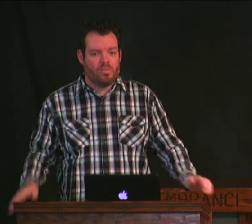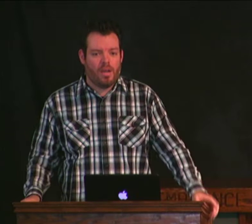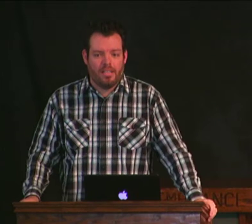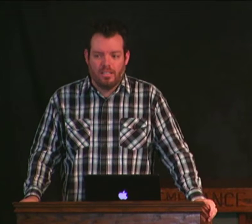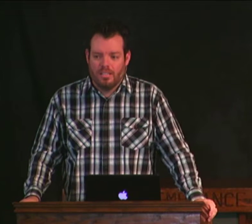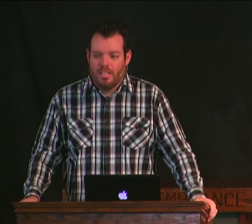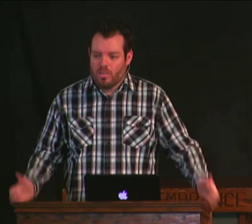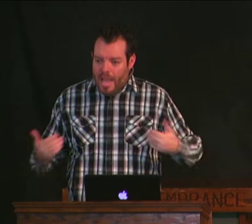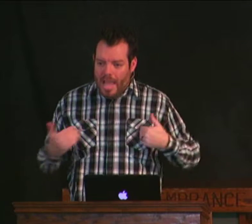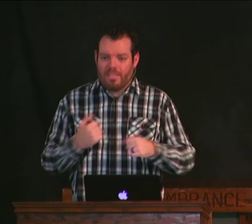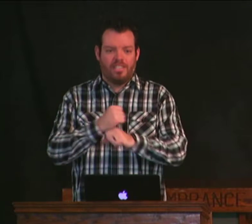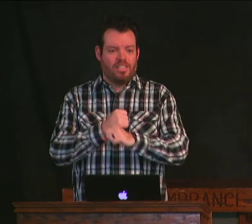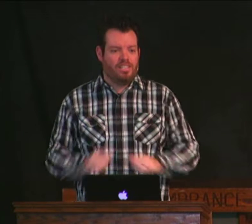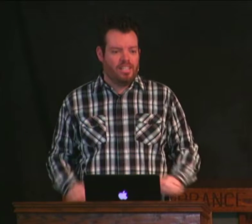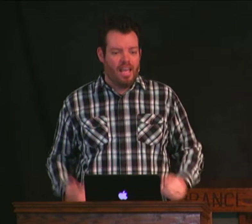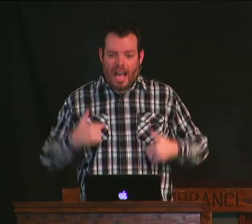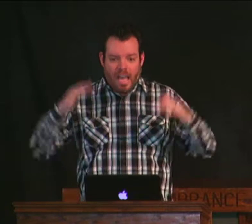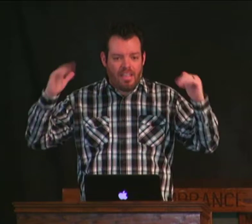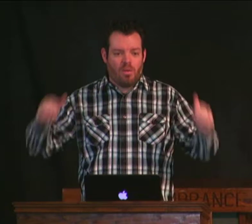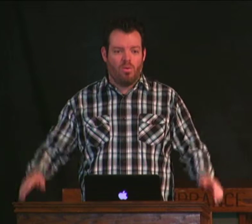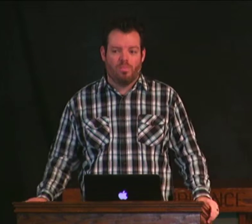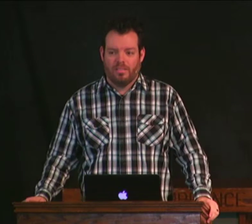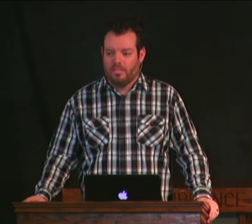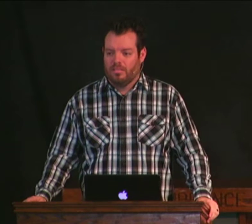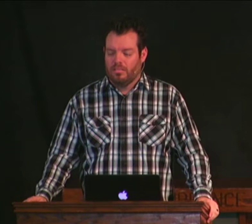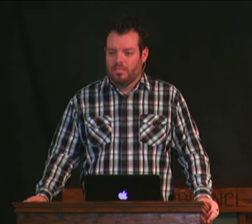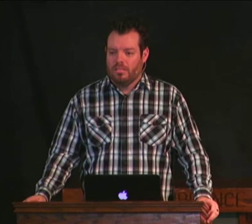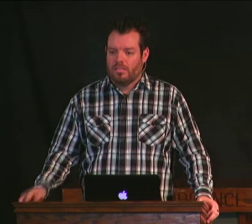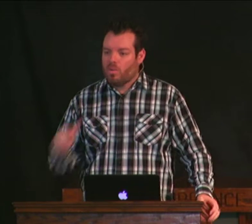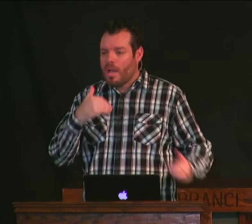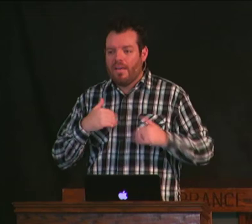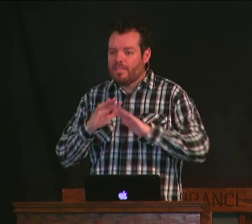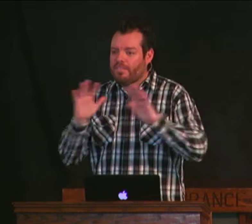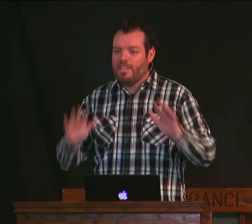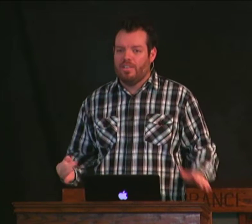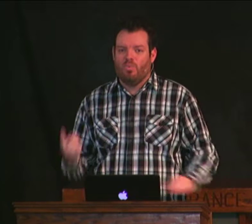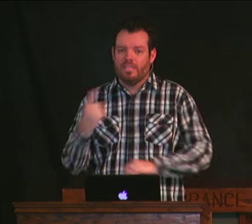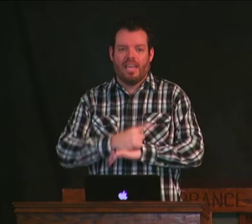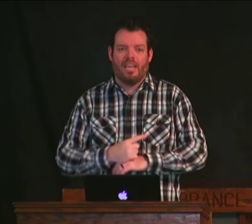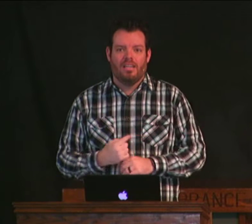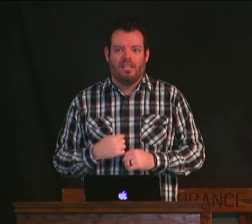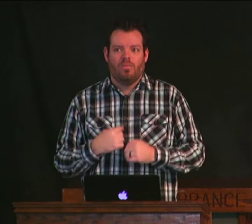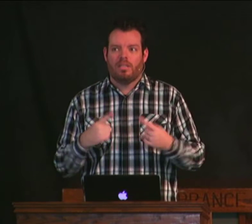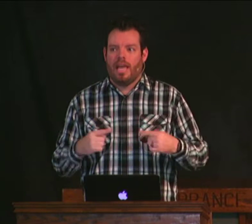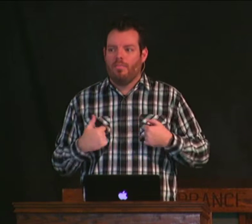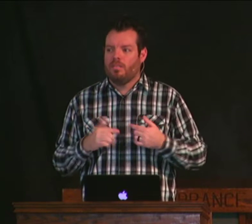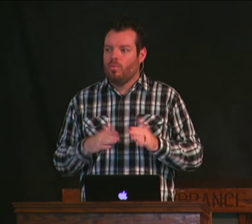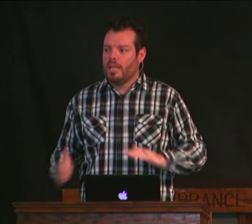away. So I have that security. I have that hope. So I don't have the fear of one day what's going to happen to me when I